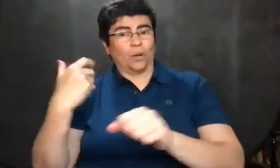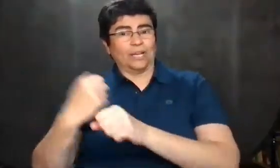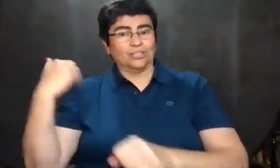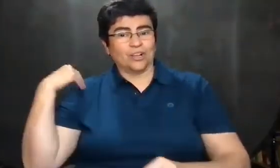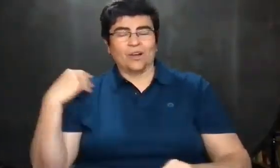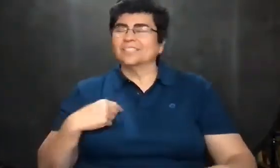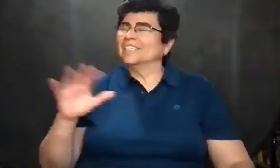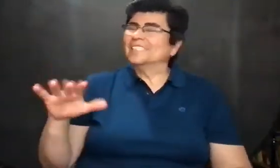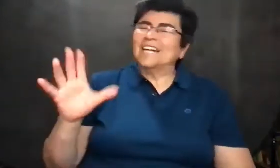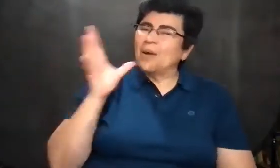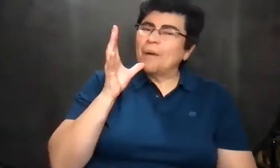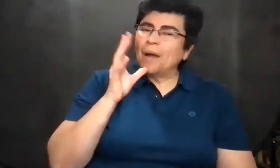Mom could hang out with anybody. And